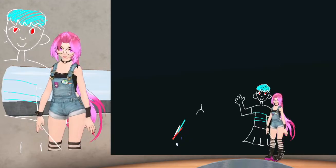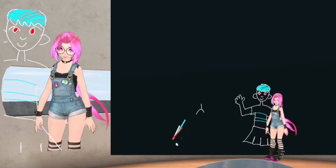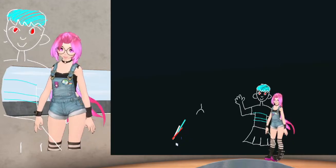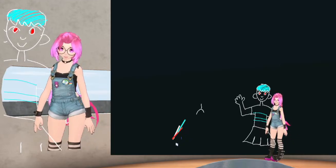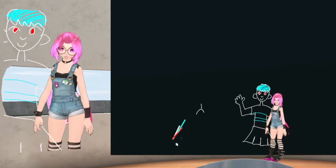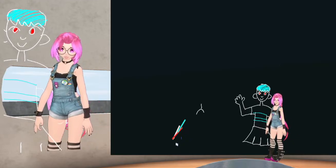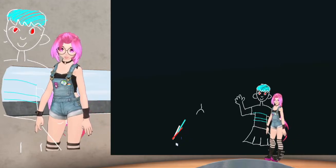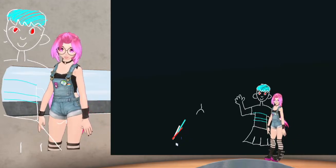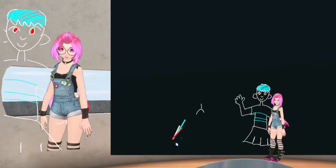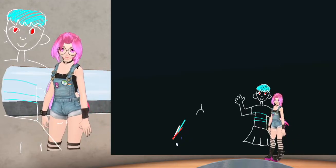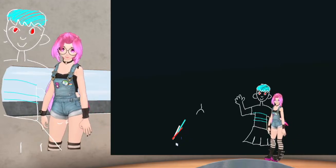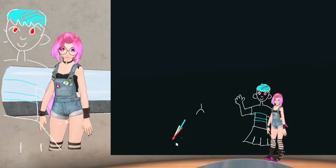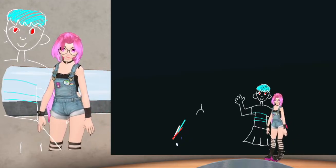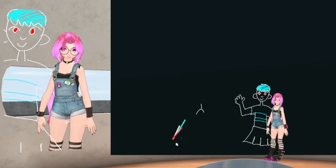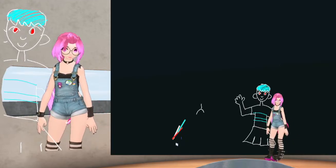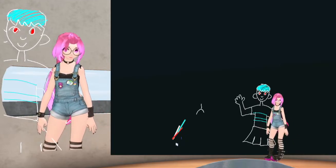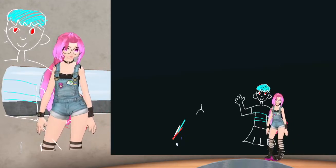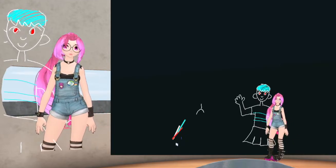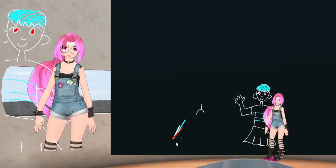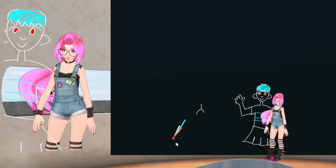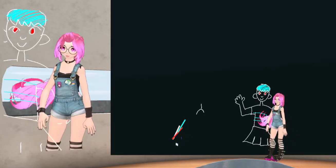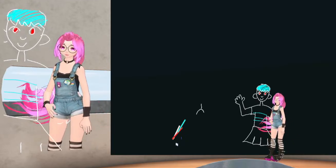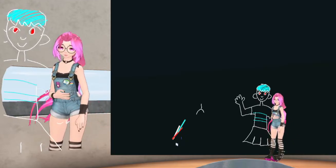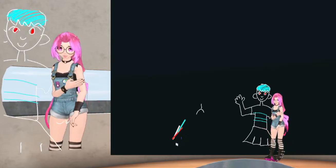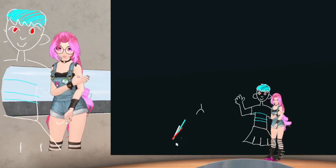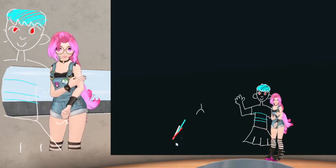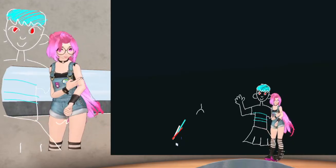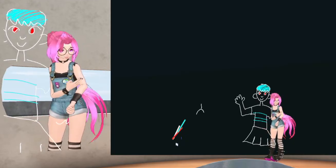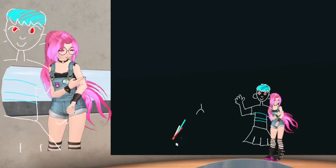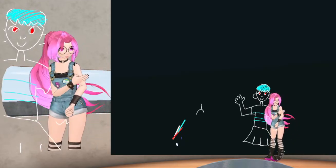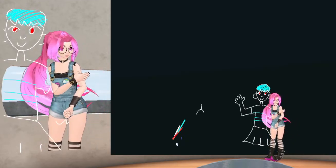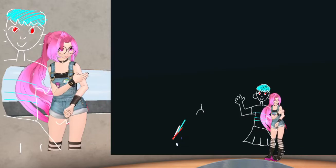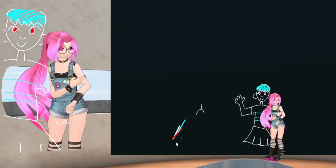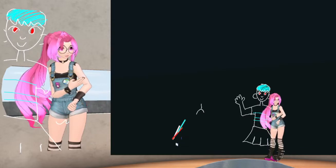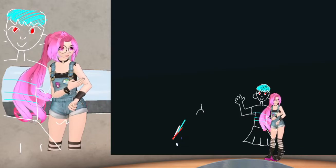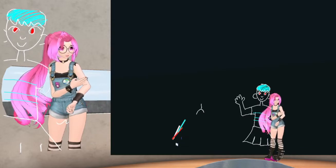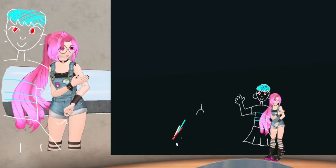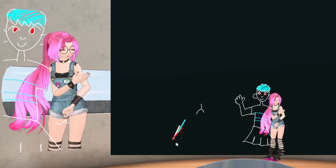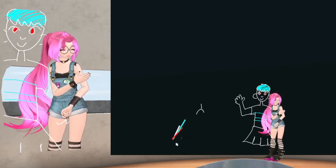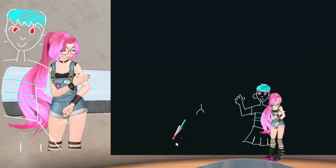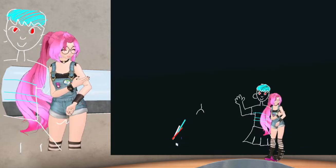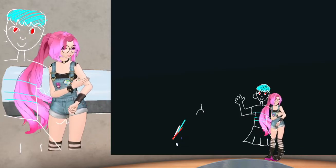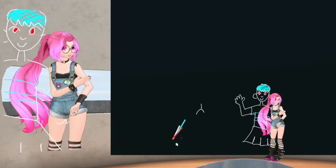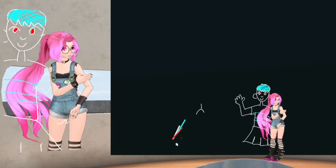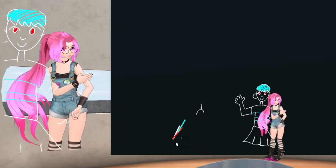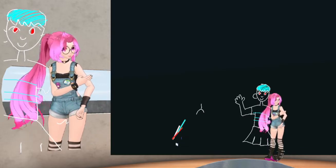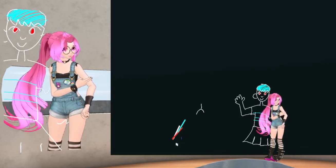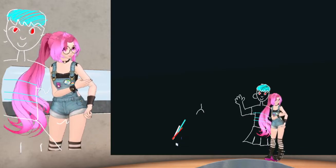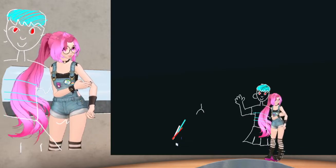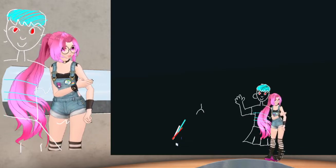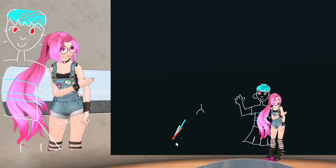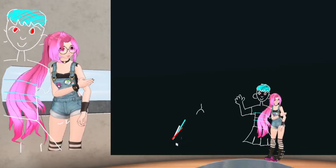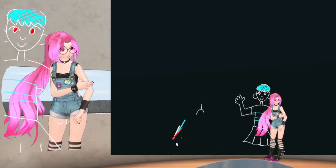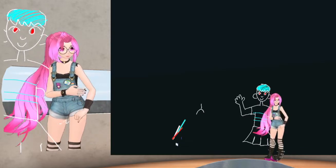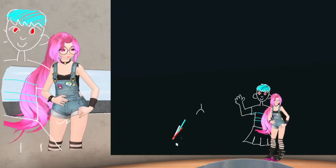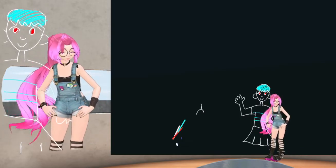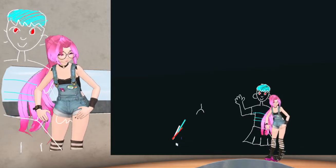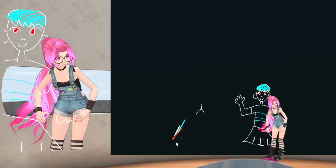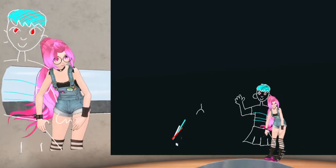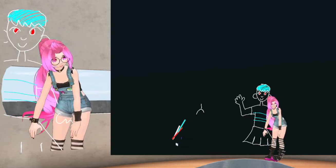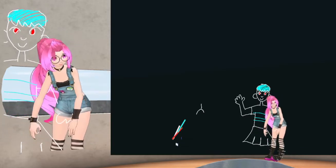Okay, they have a shirt on. Yeah. Oh, and the shirt is a short sleeve. It's a short sleeve shirt. Are they